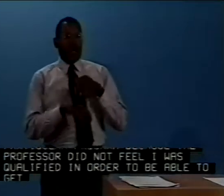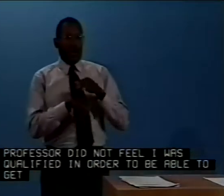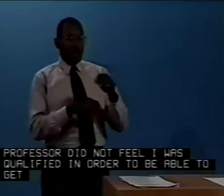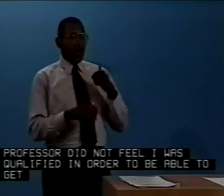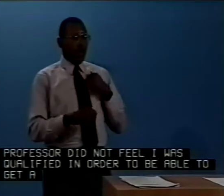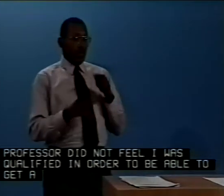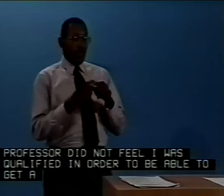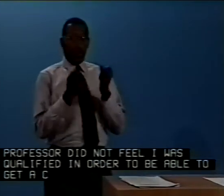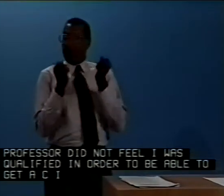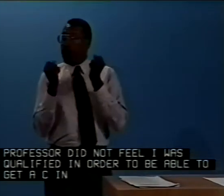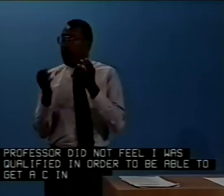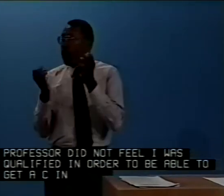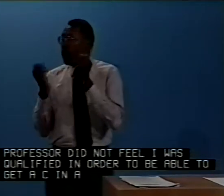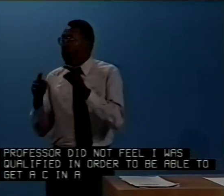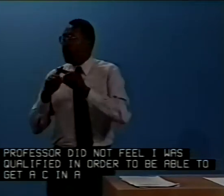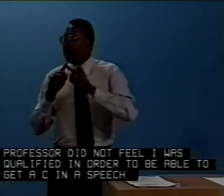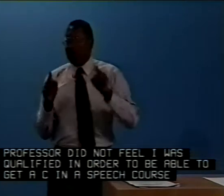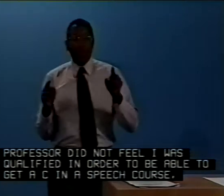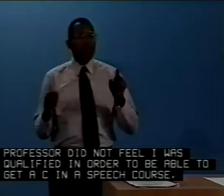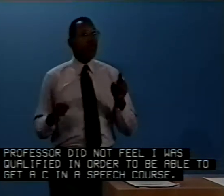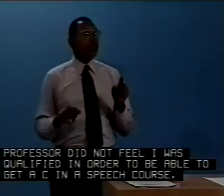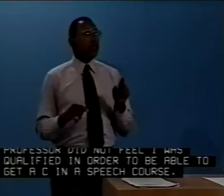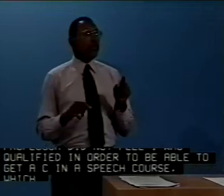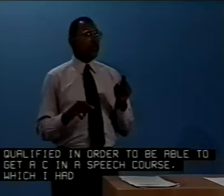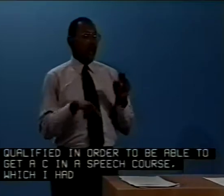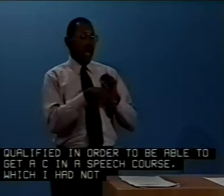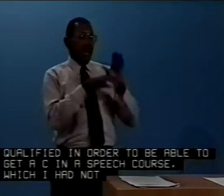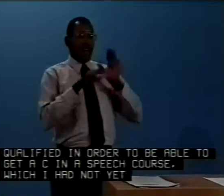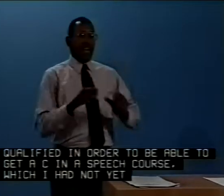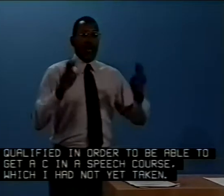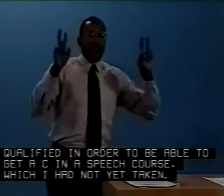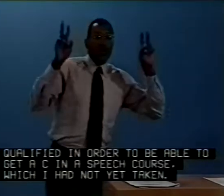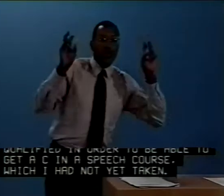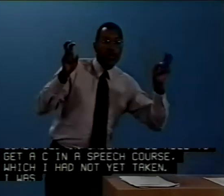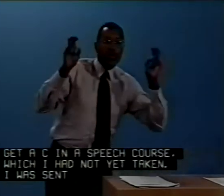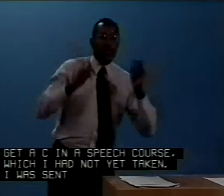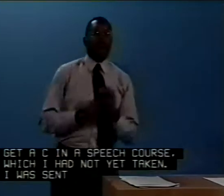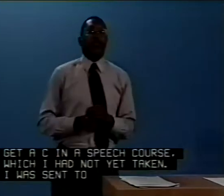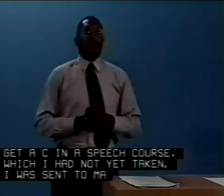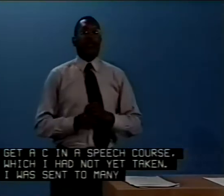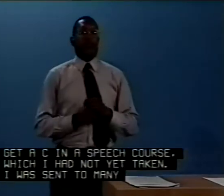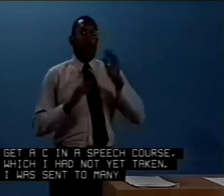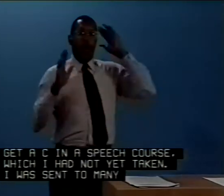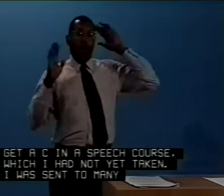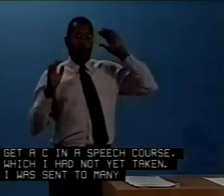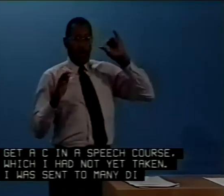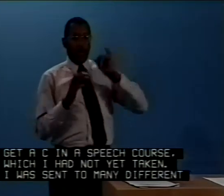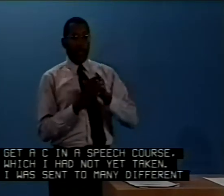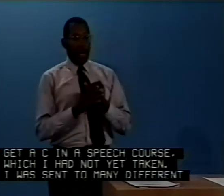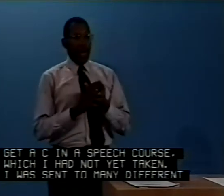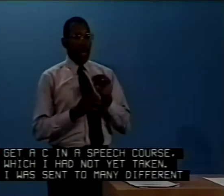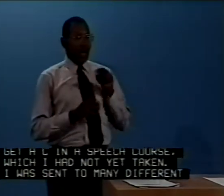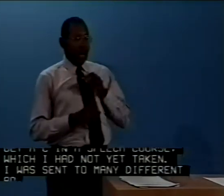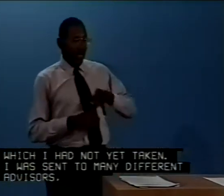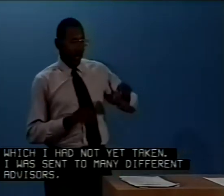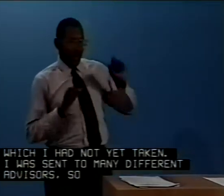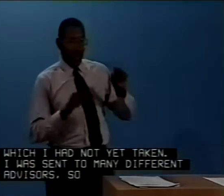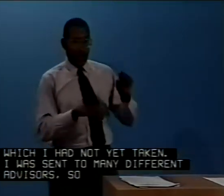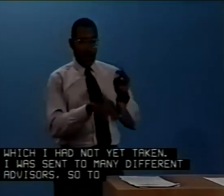yet taken. I was sent to many different advisors, so to speak. hoping that